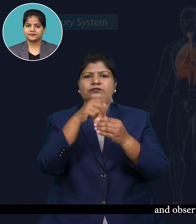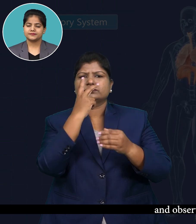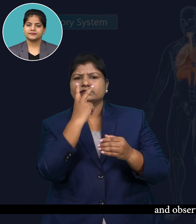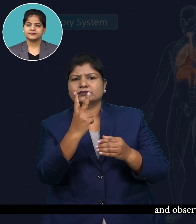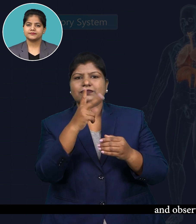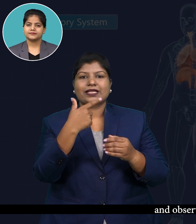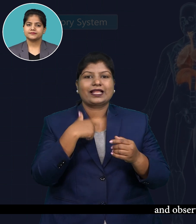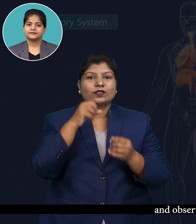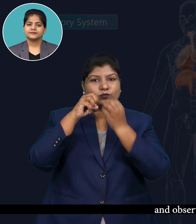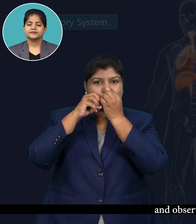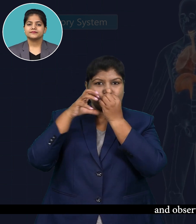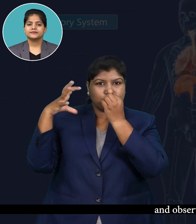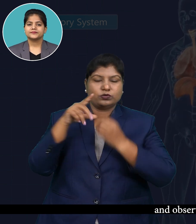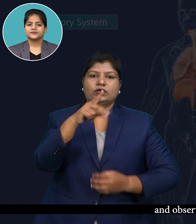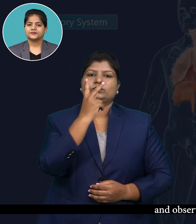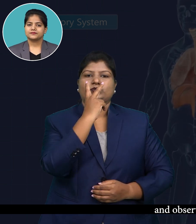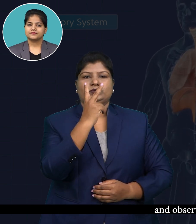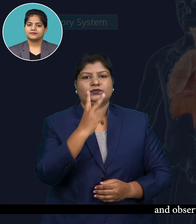balloons.